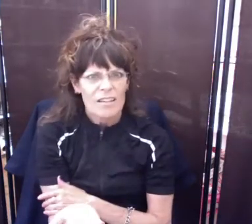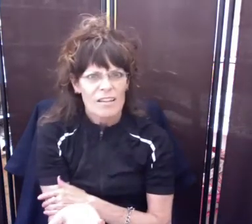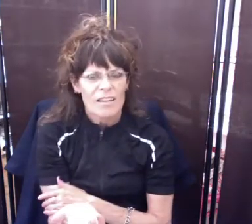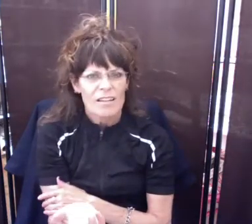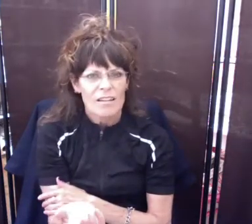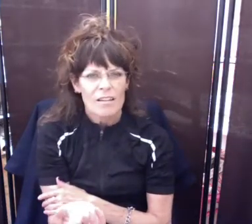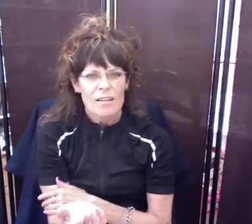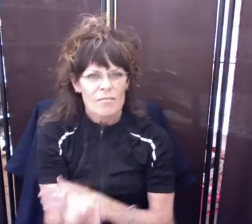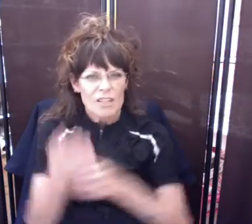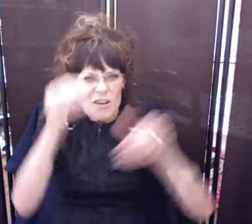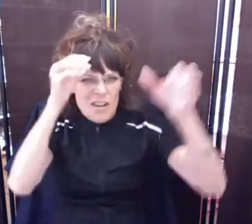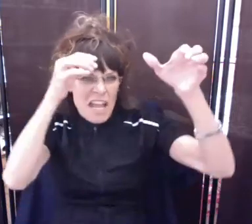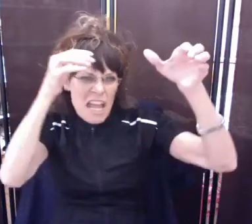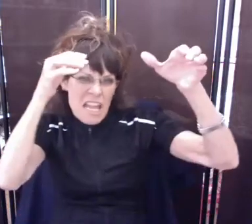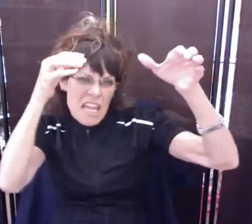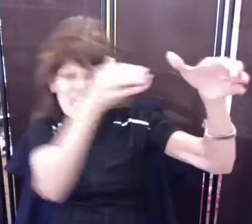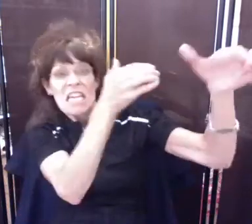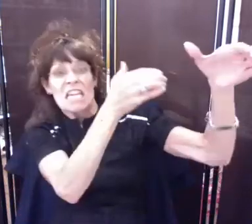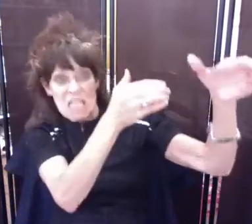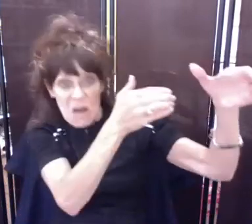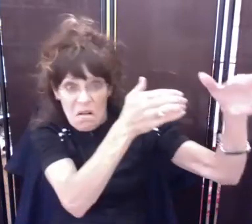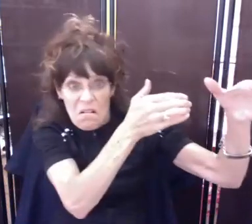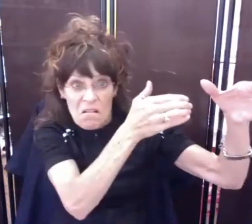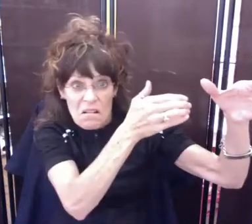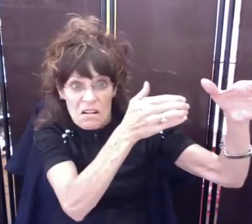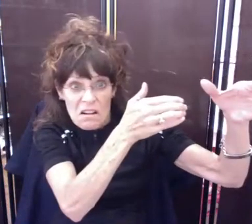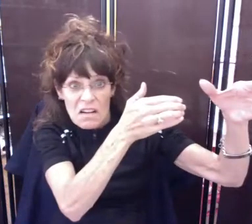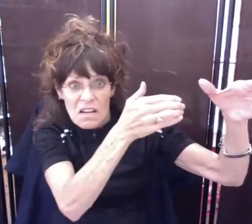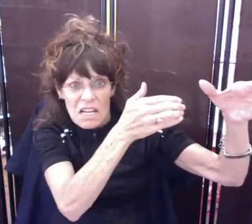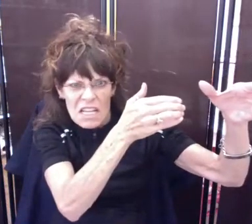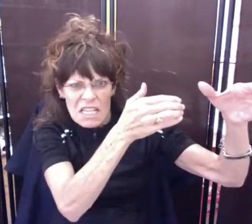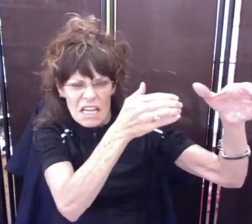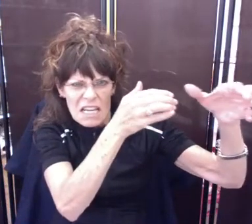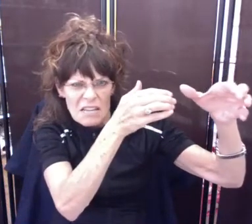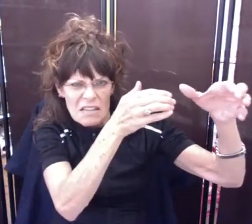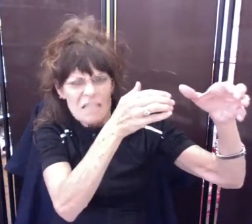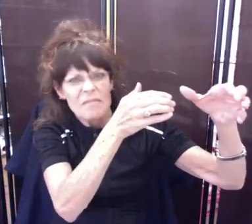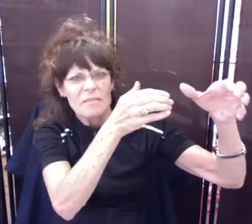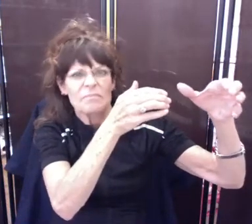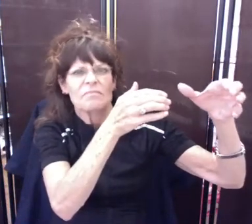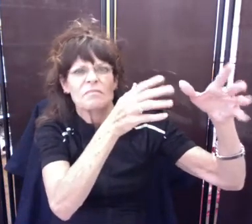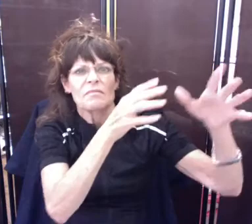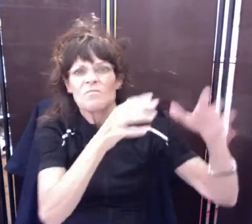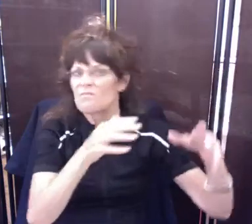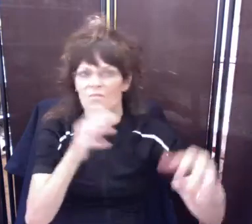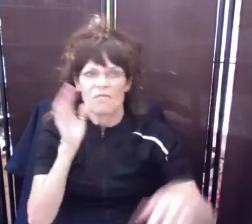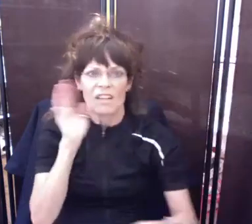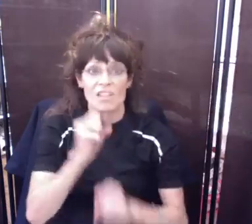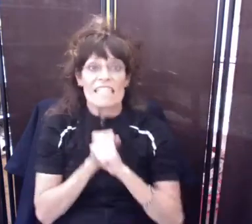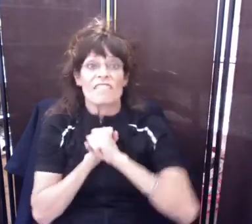ego, when you perceive that your ego is attacked, you will go into a defensive posture. And